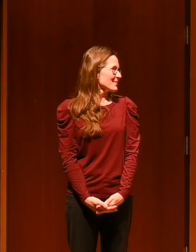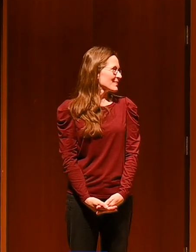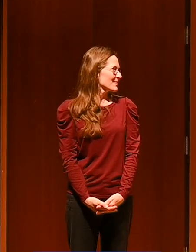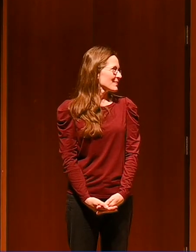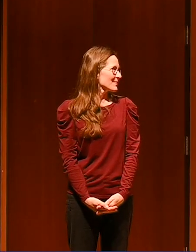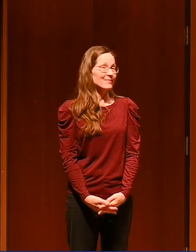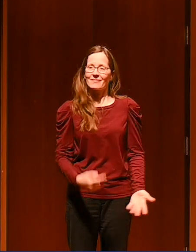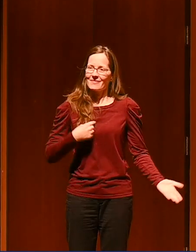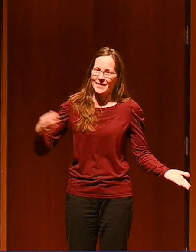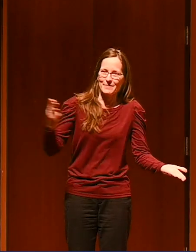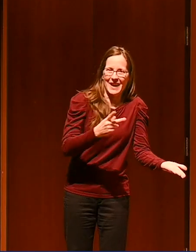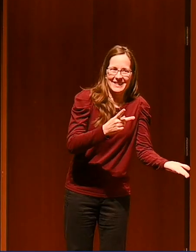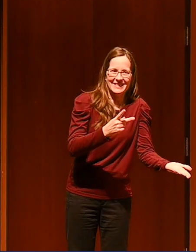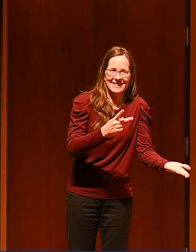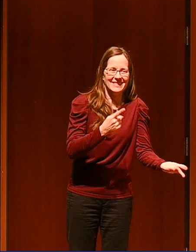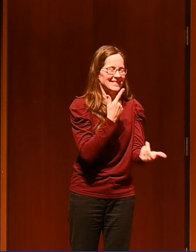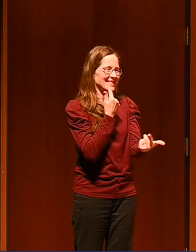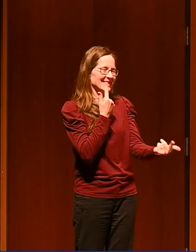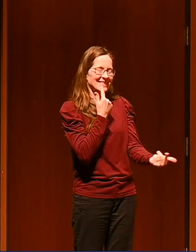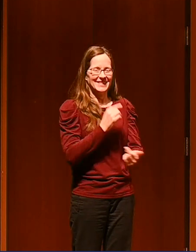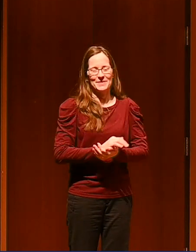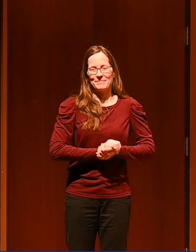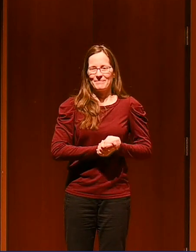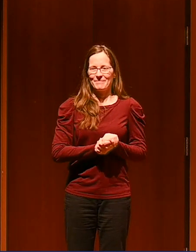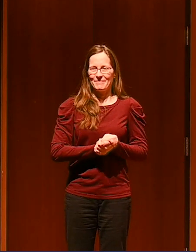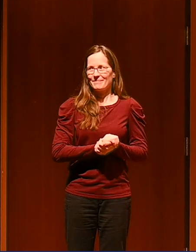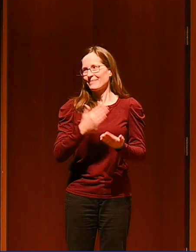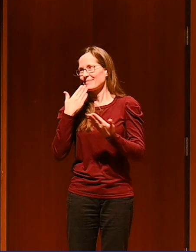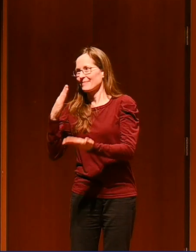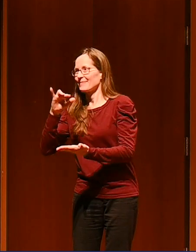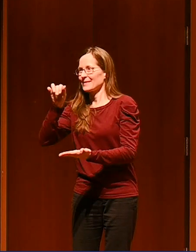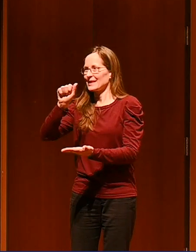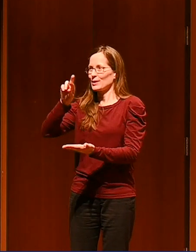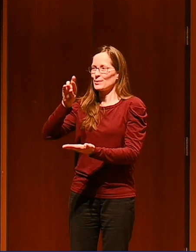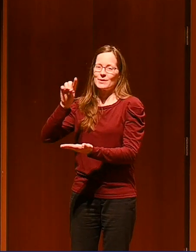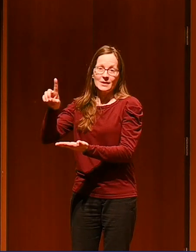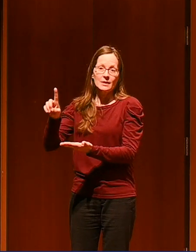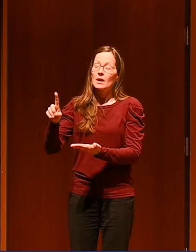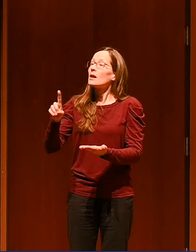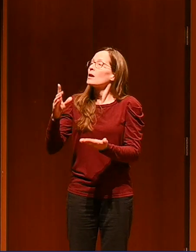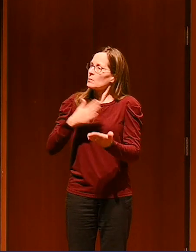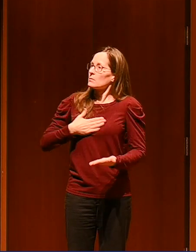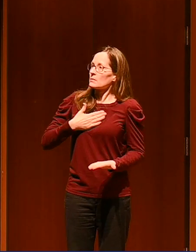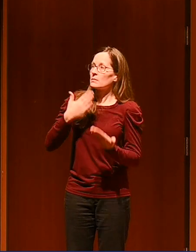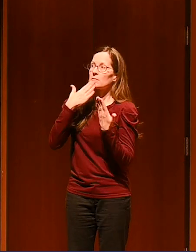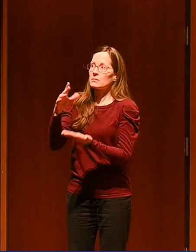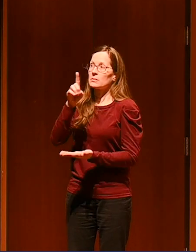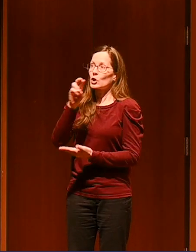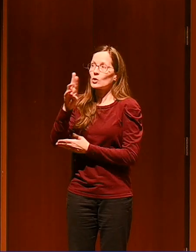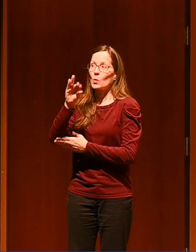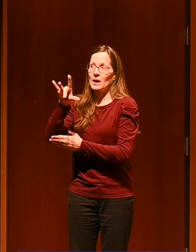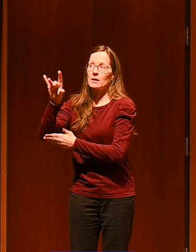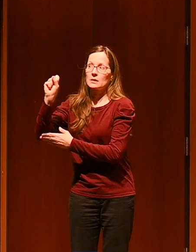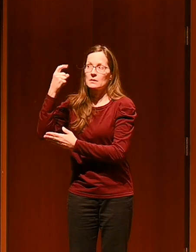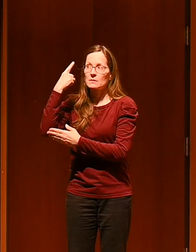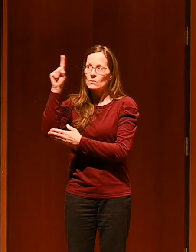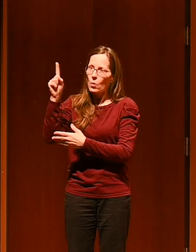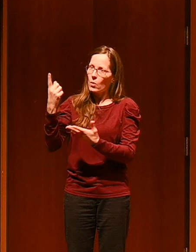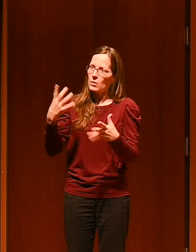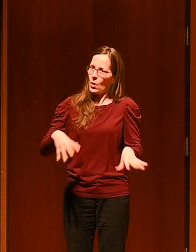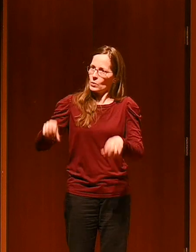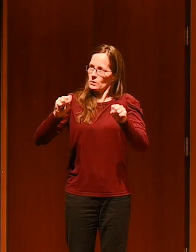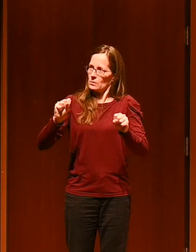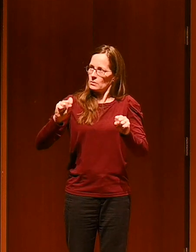Okay, I'm back. So thank you, Jared, and please thank Dr. Willis for hosting us today. Howard Community College offers